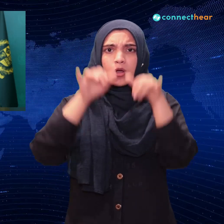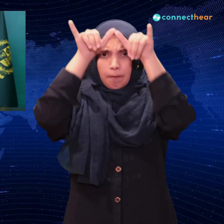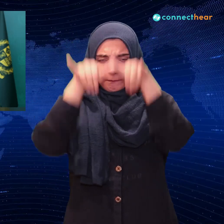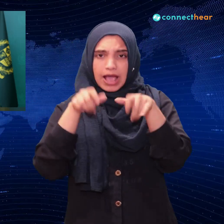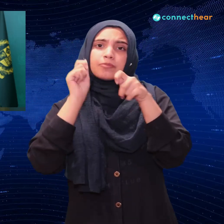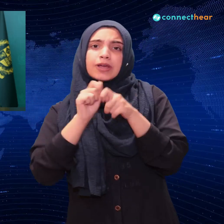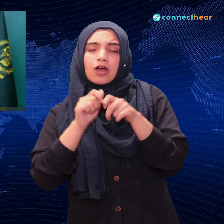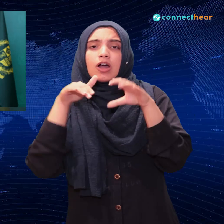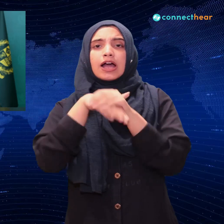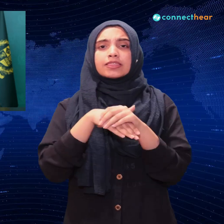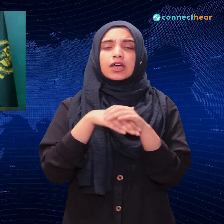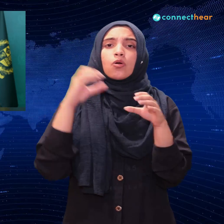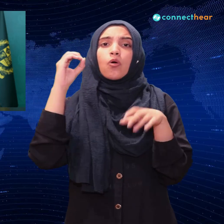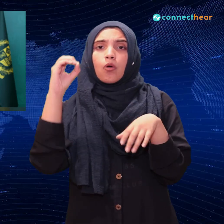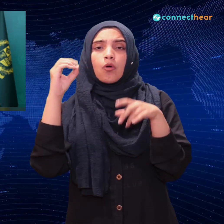expanded ODA,